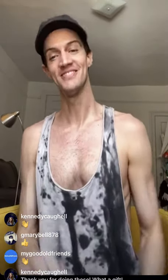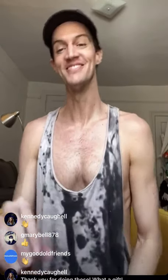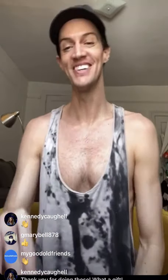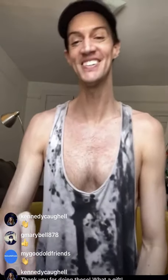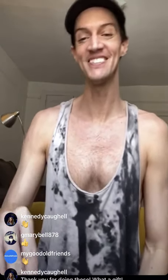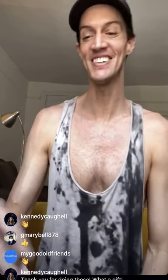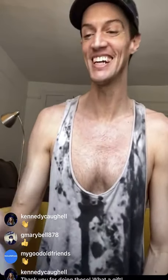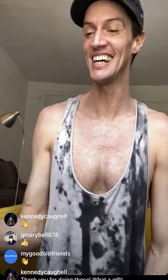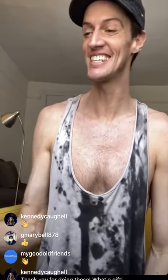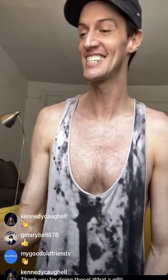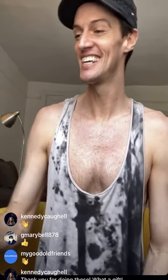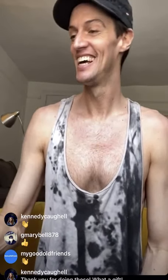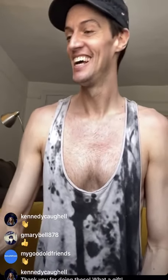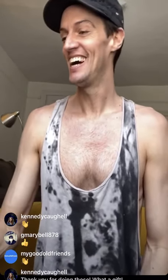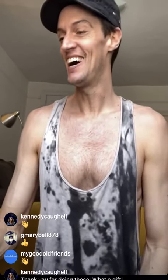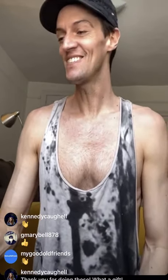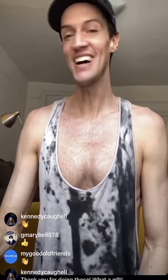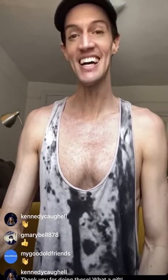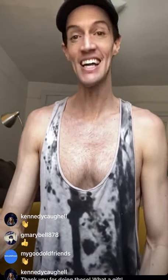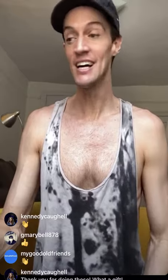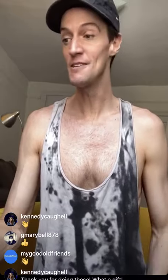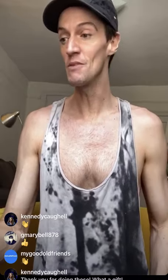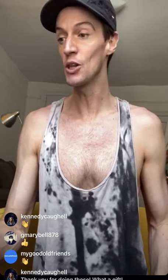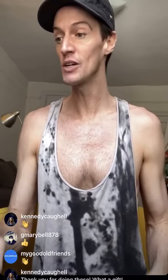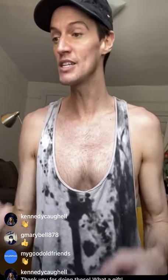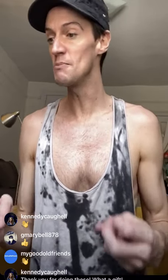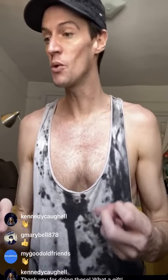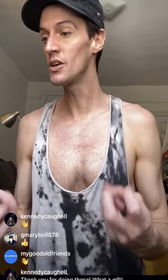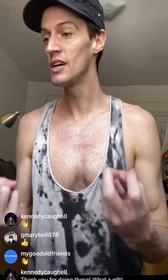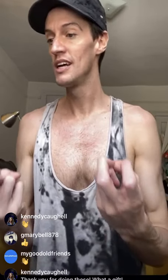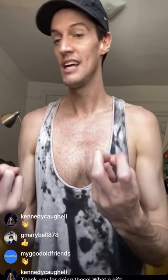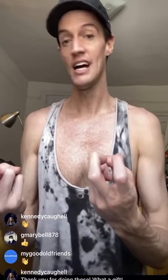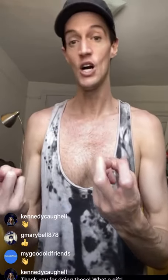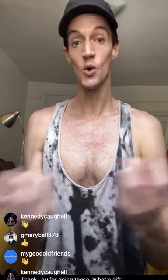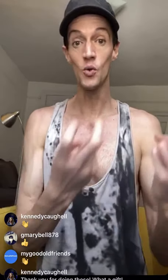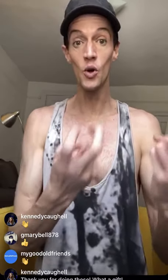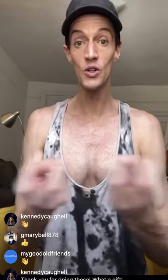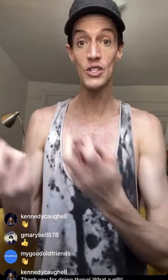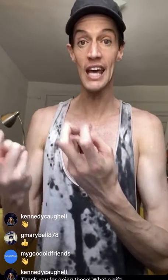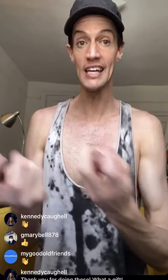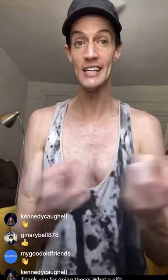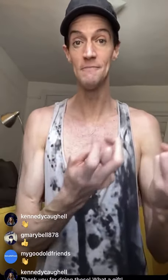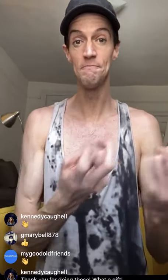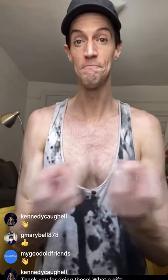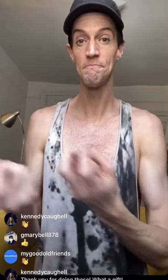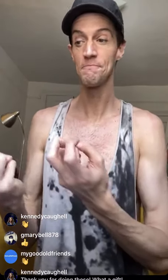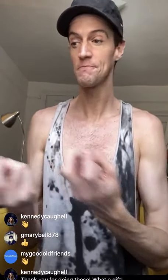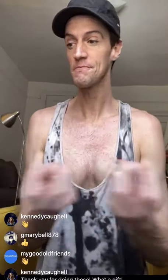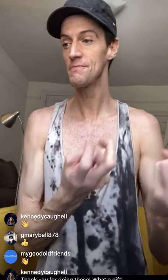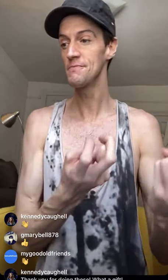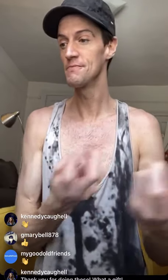Very, very nice. All right, learning some more. Roller skating.